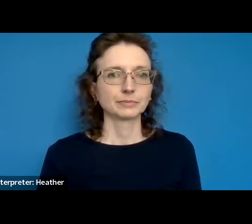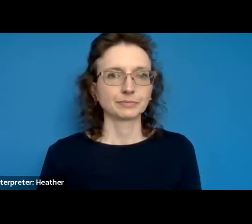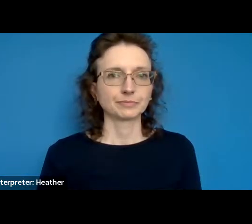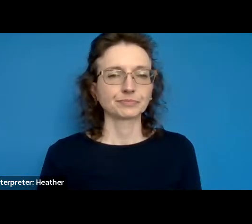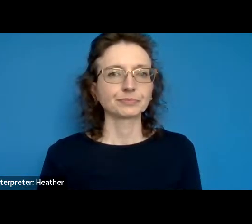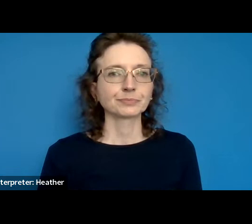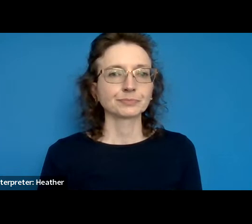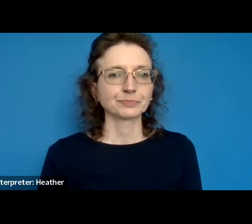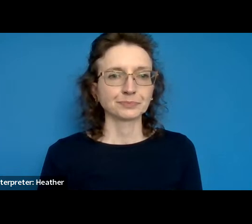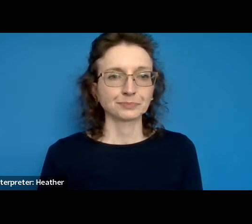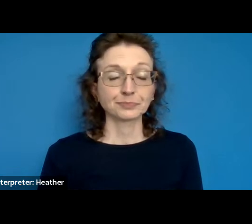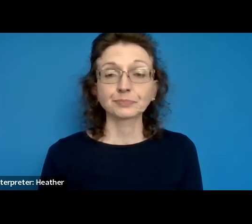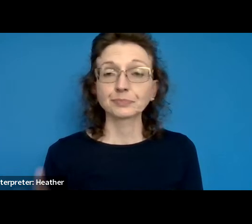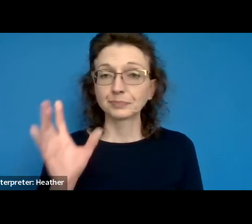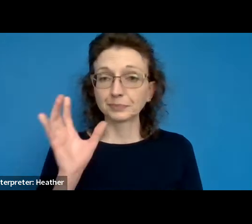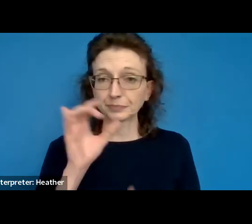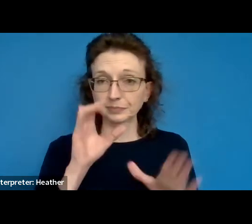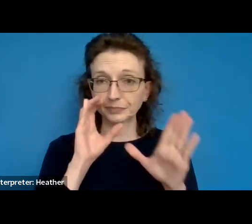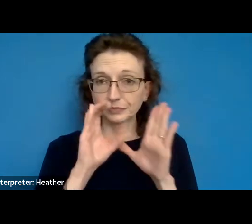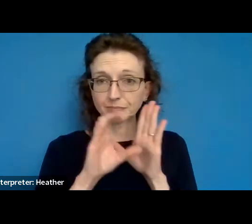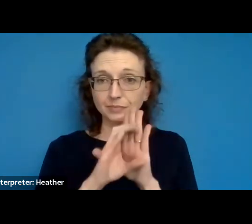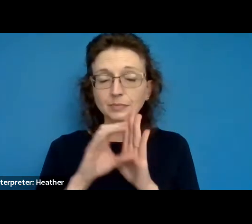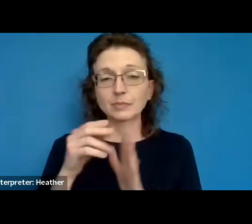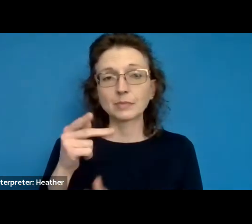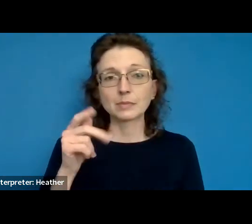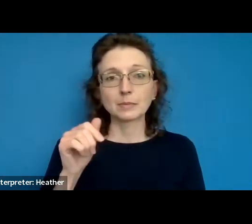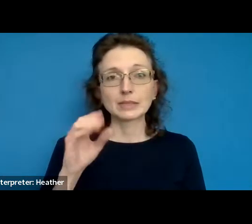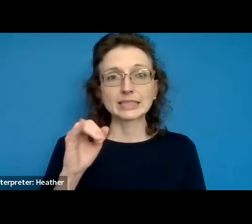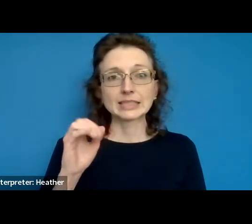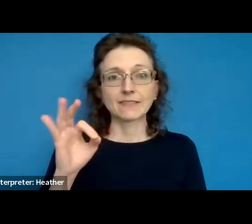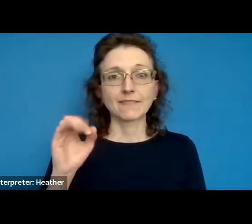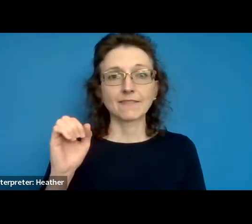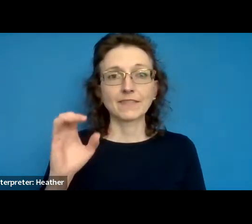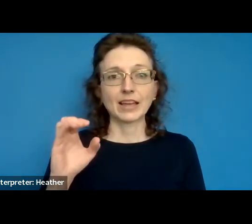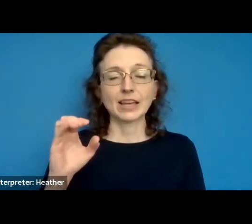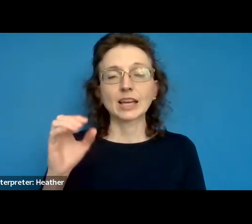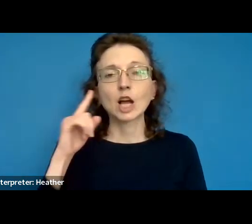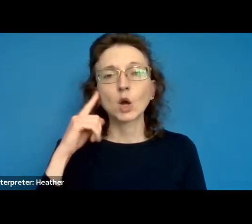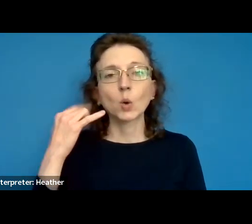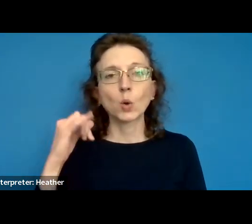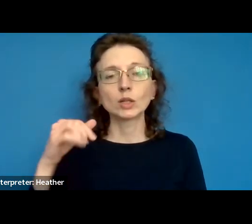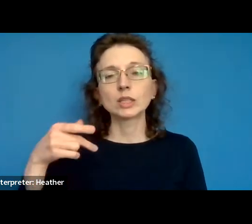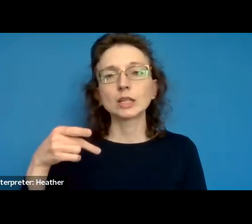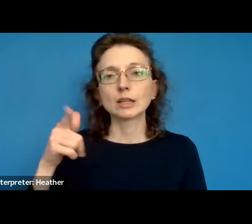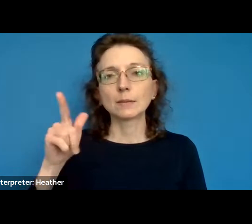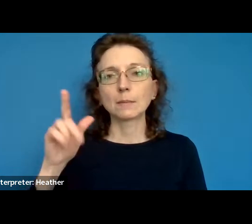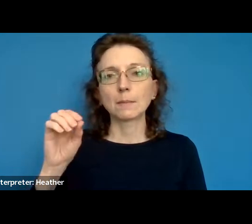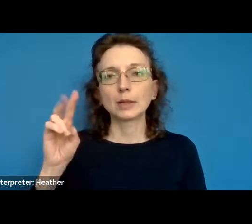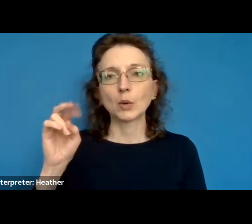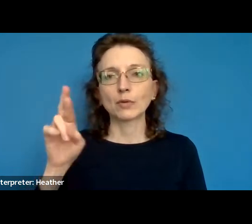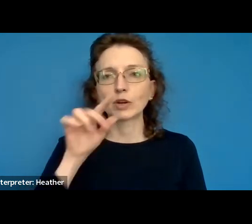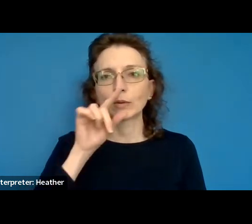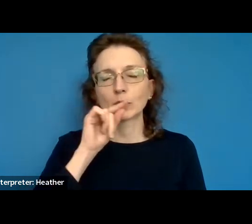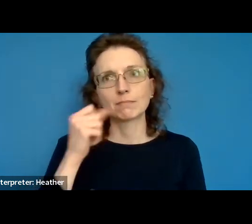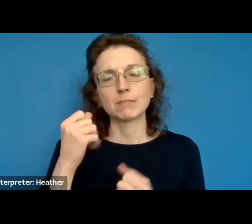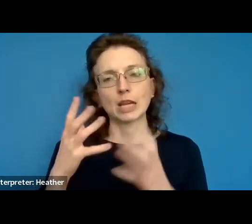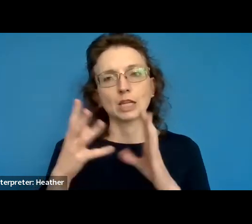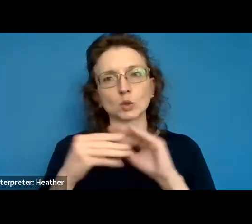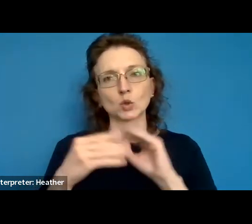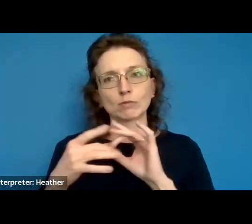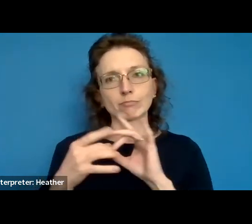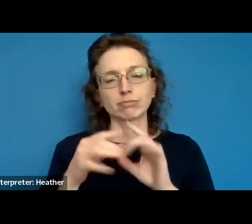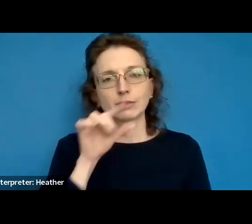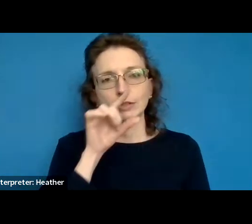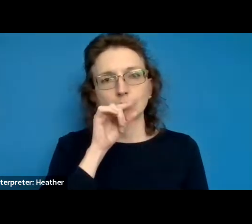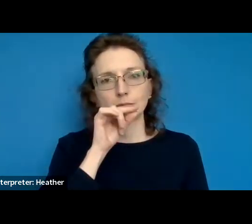So that was a Pacific golden plover bird, and we have lots of story about that particular bird. We call